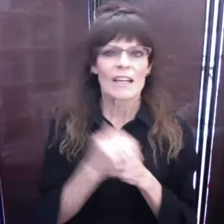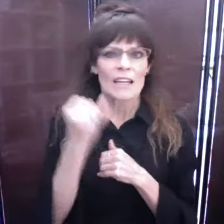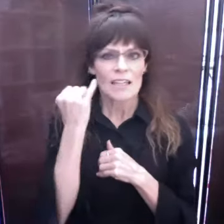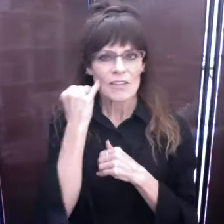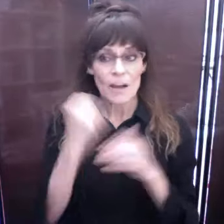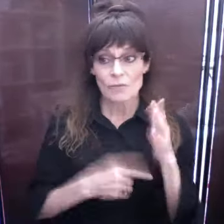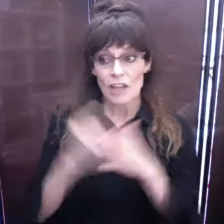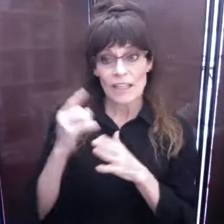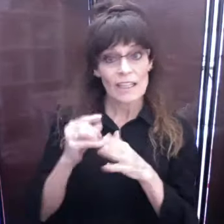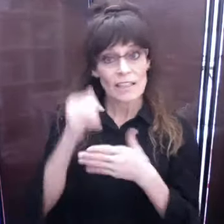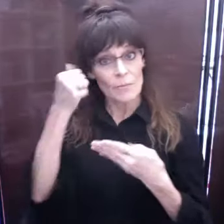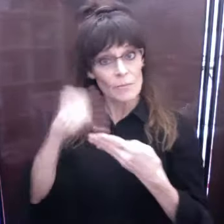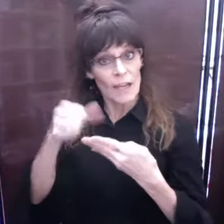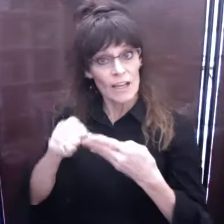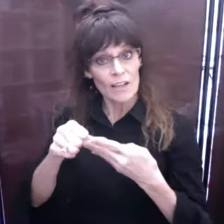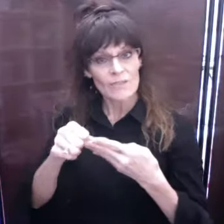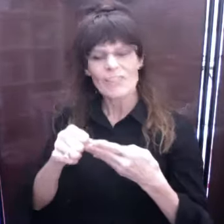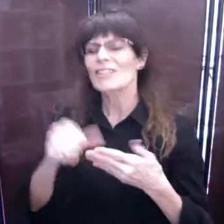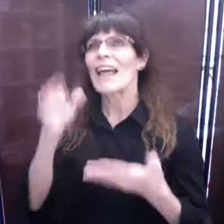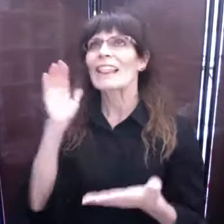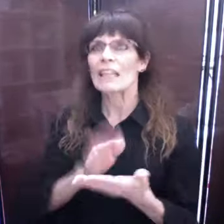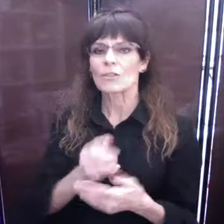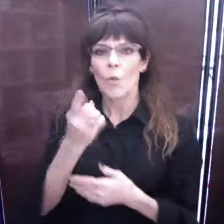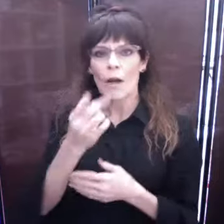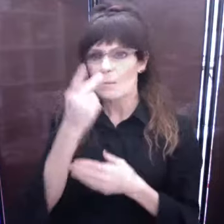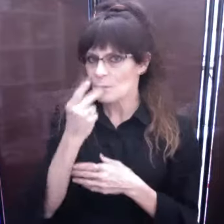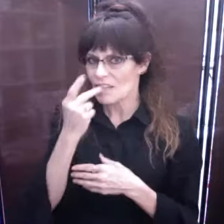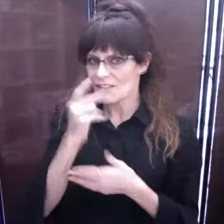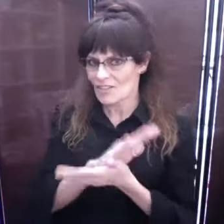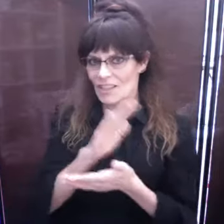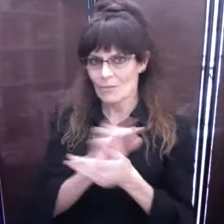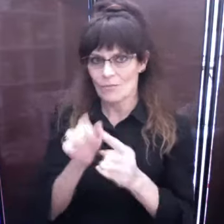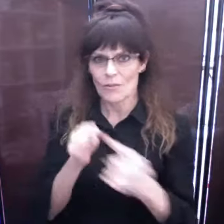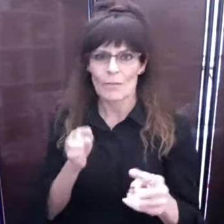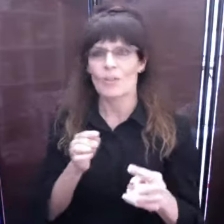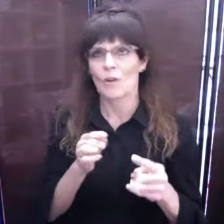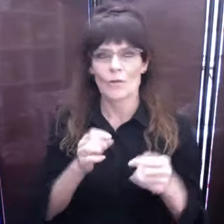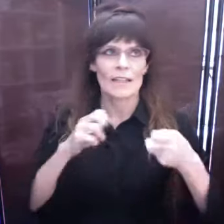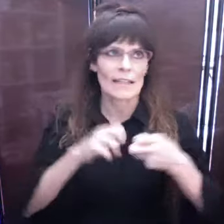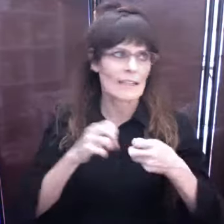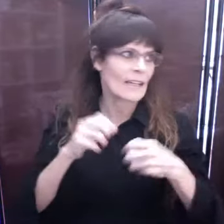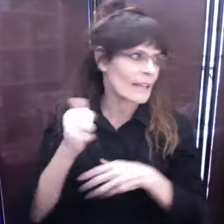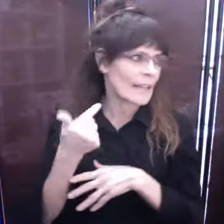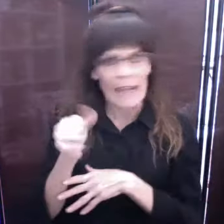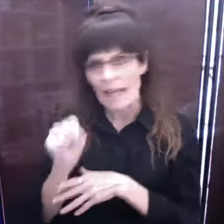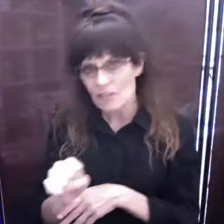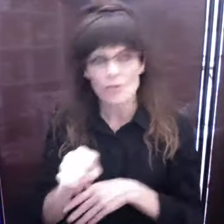mailbox on any given day, there's at least one pink slip from one of the 4 utility companies. And here's what I want to tell you guys. That's when I'm